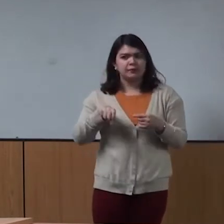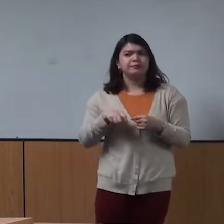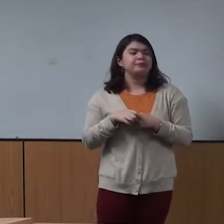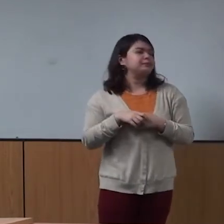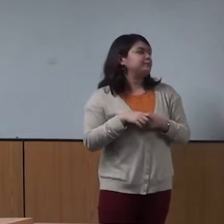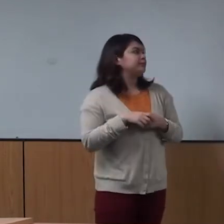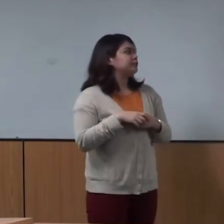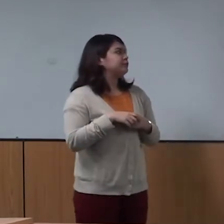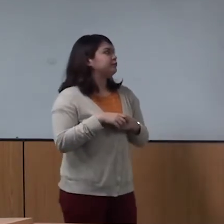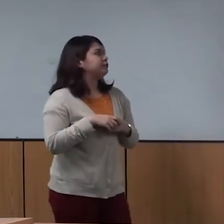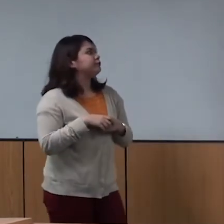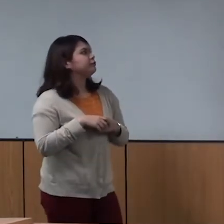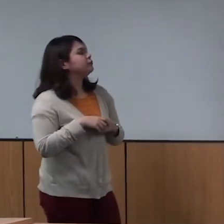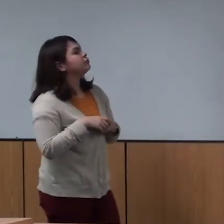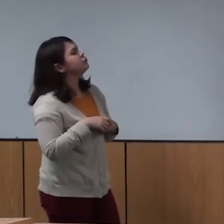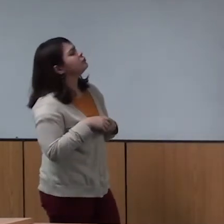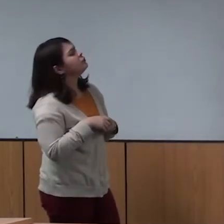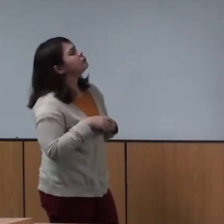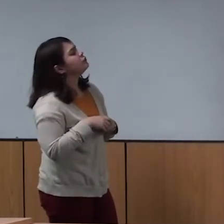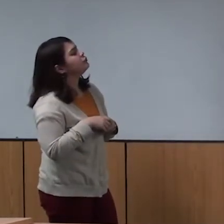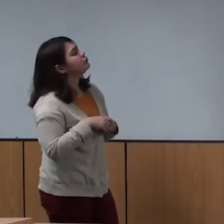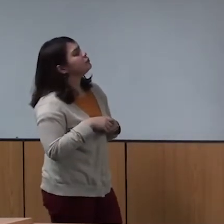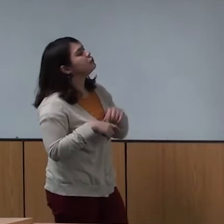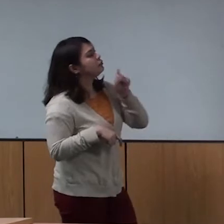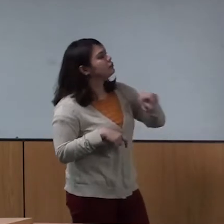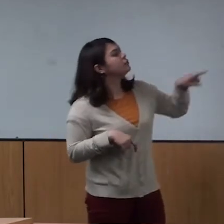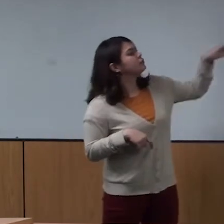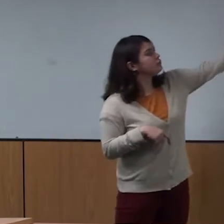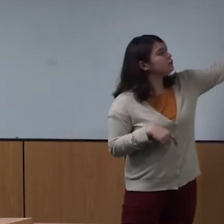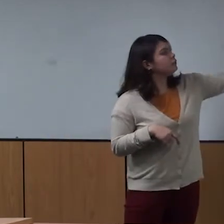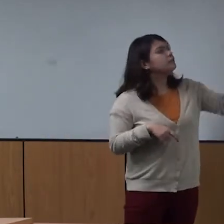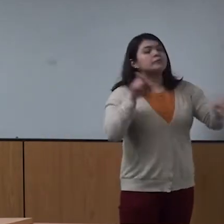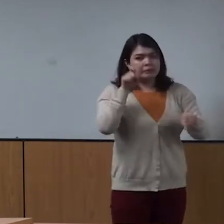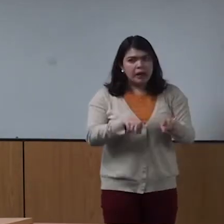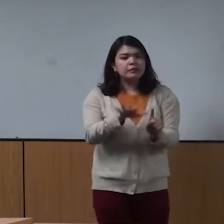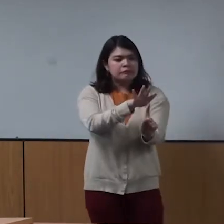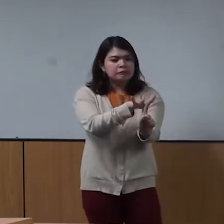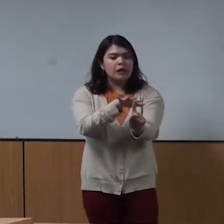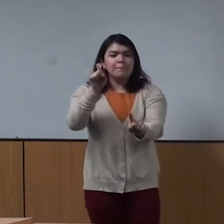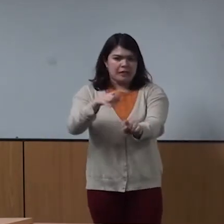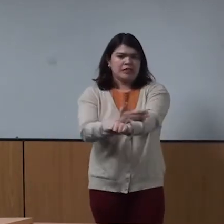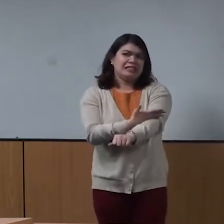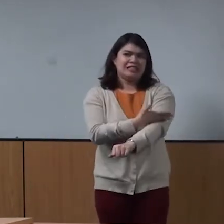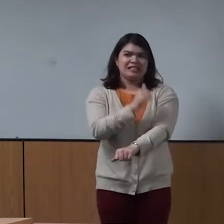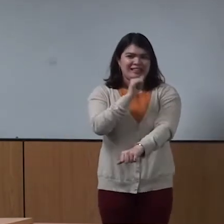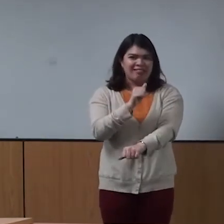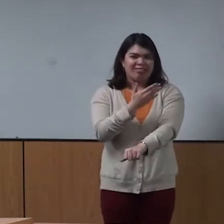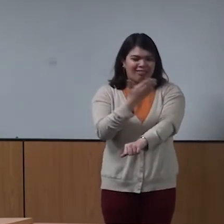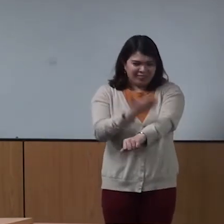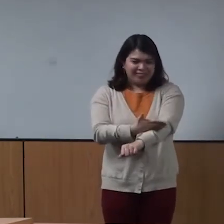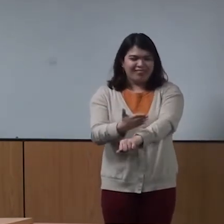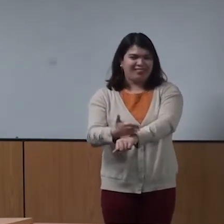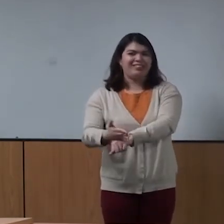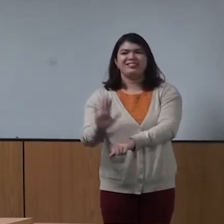And then, student learning needs to be progressive. Hence, make sure that assessments given